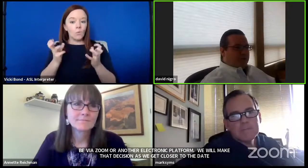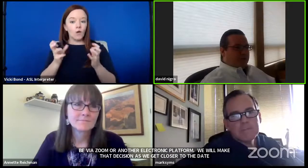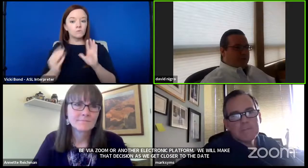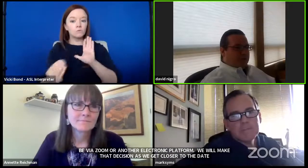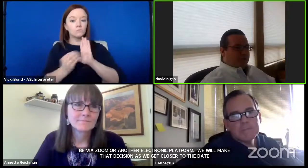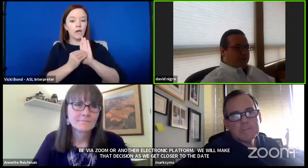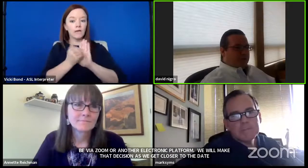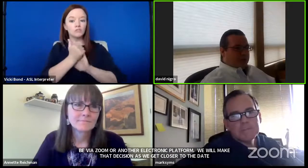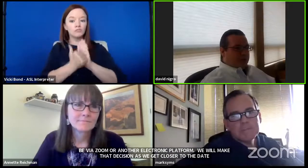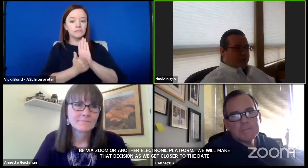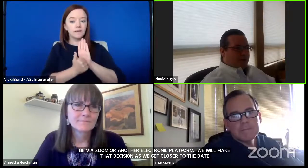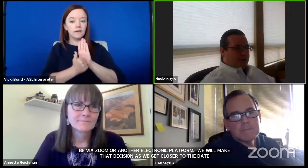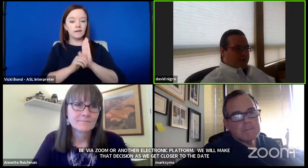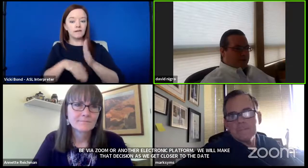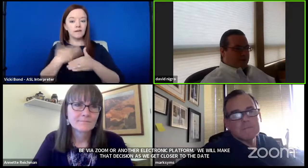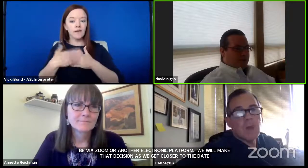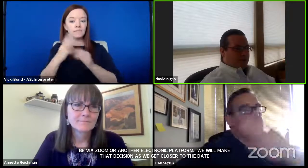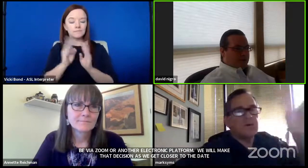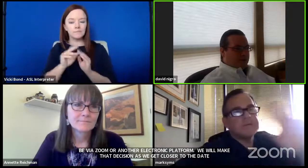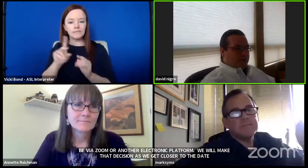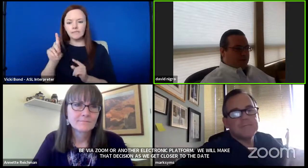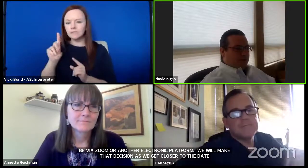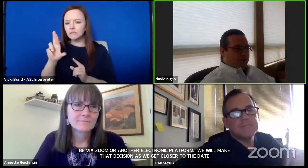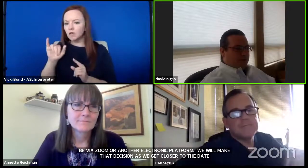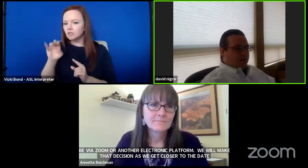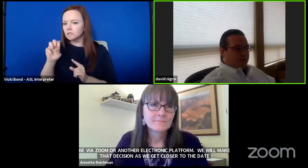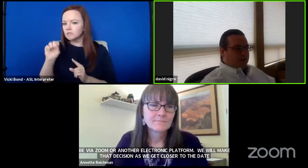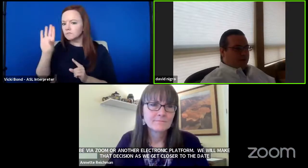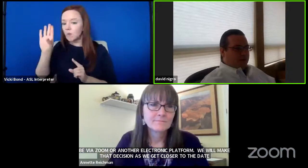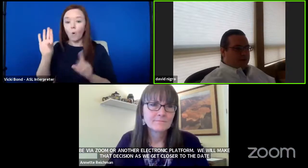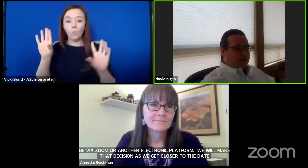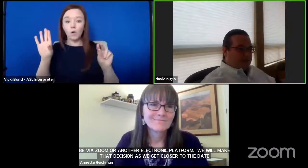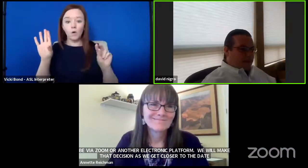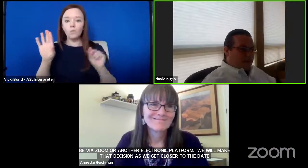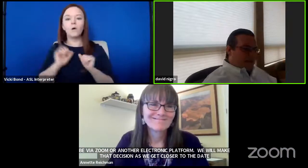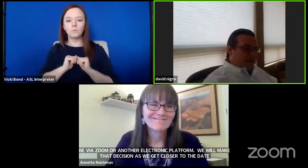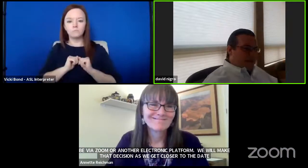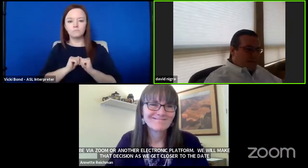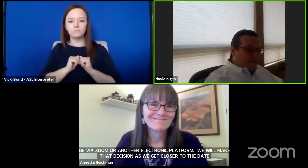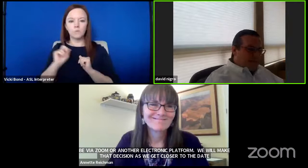added for discussion? Dr. Sims, I see oh, no, okay.